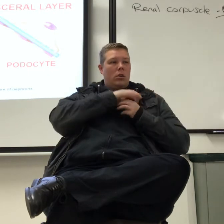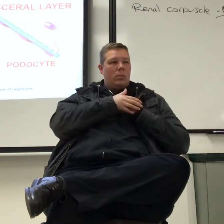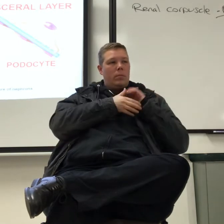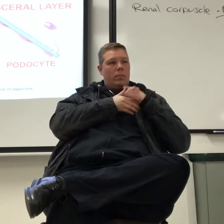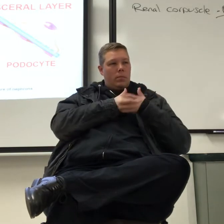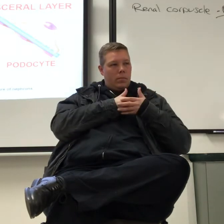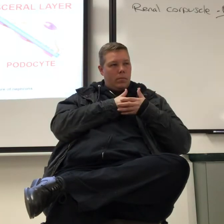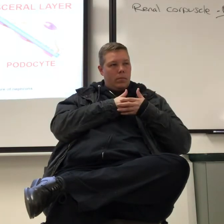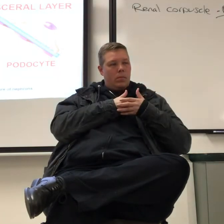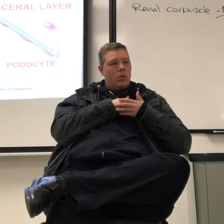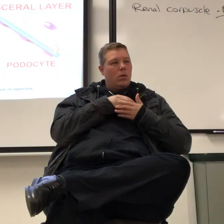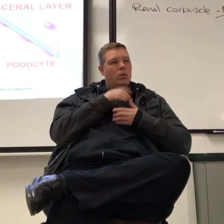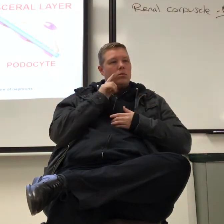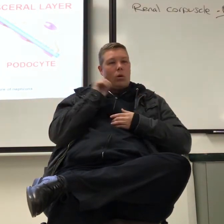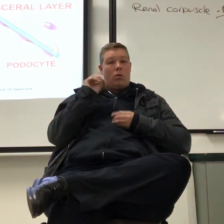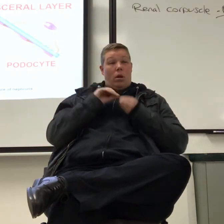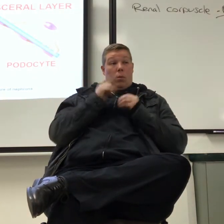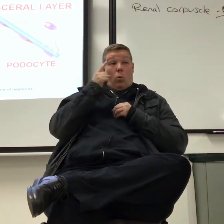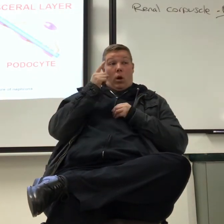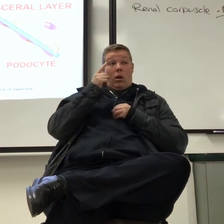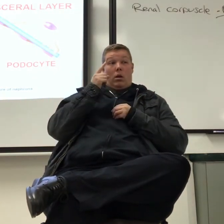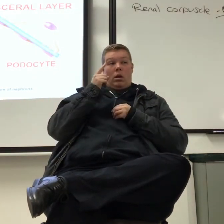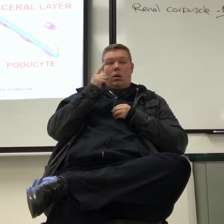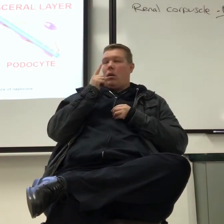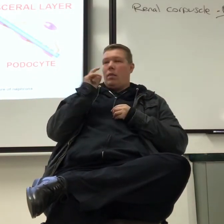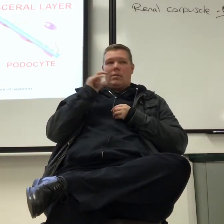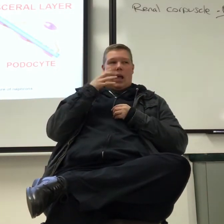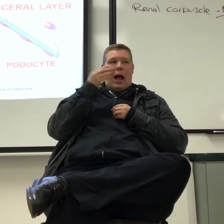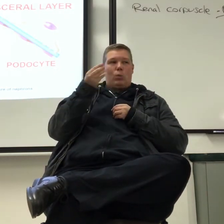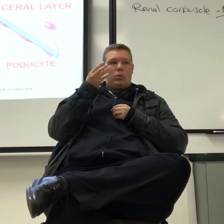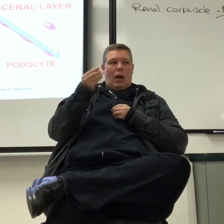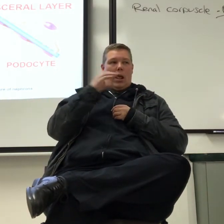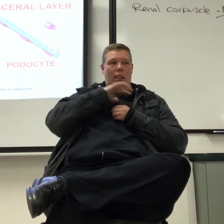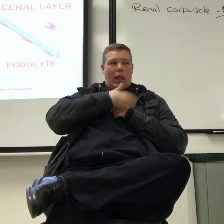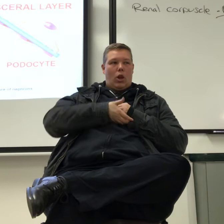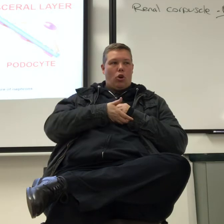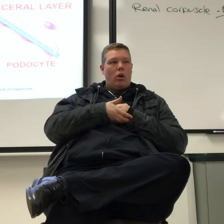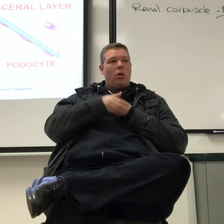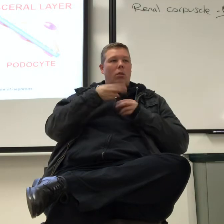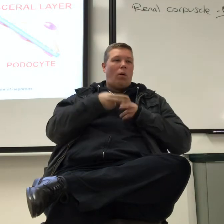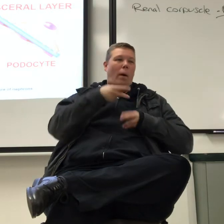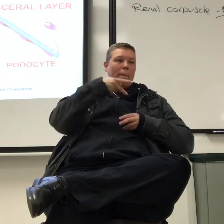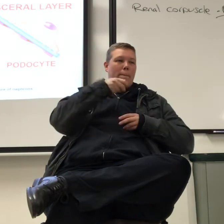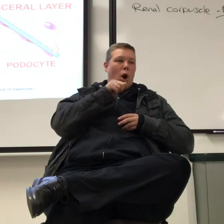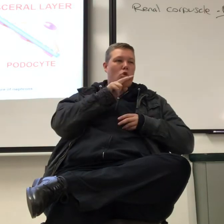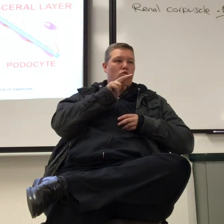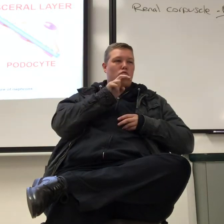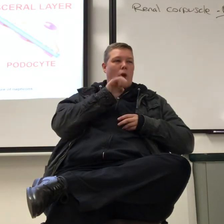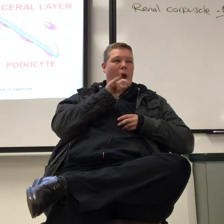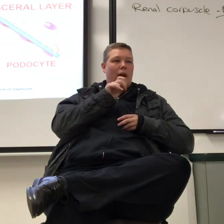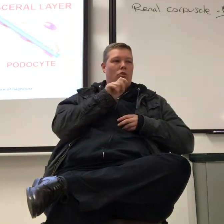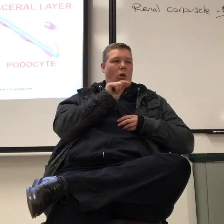Number one, that's the outer layer. We call it the parietal layer of Bowman's capsule.